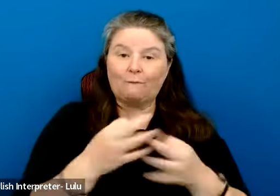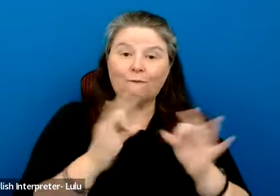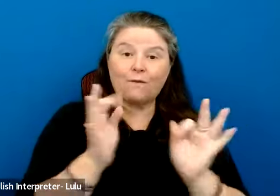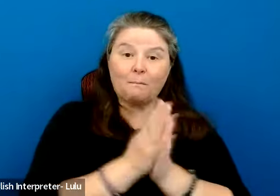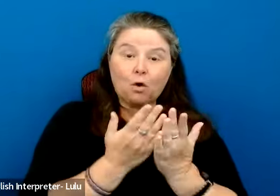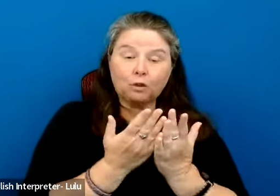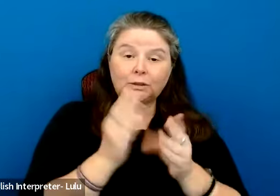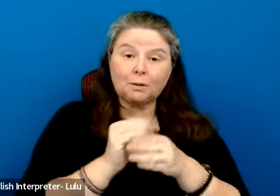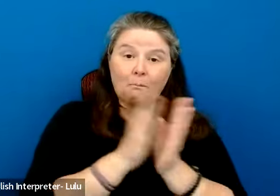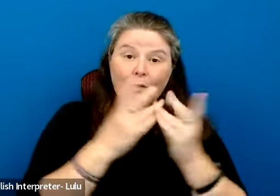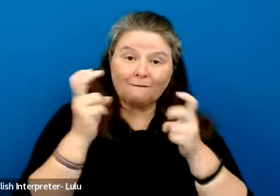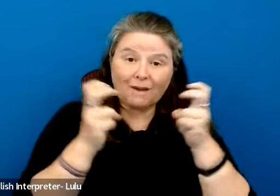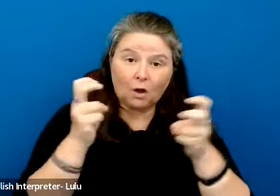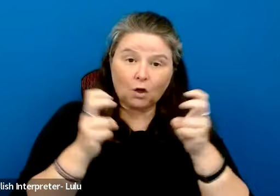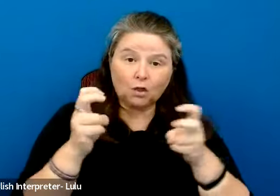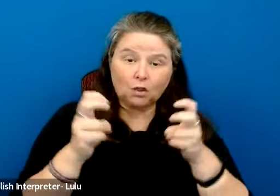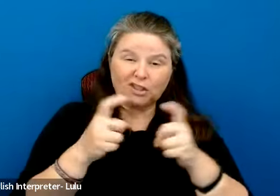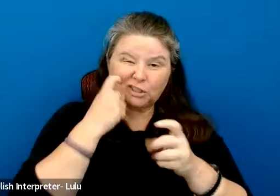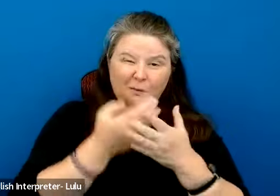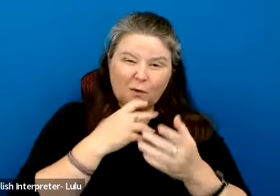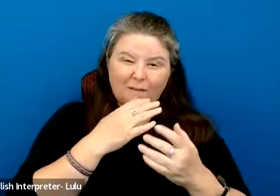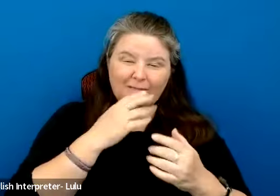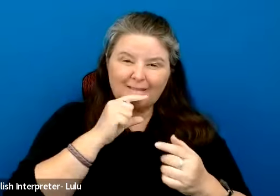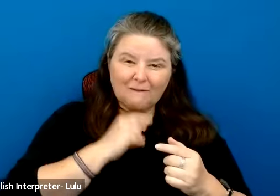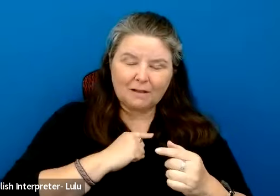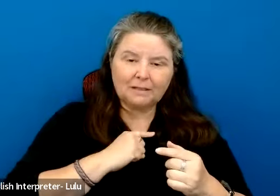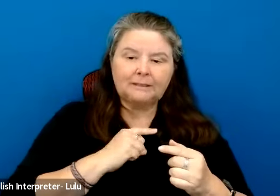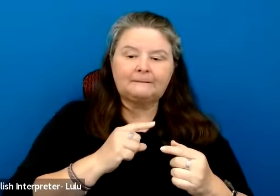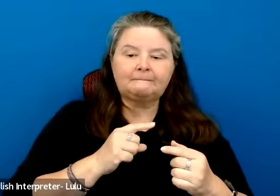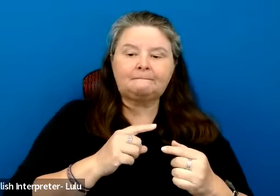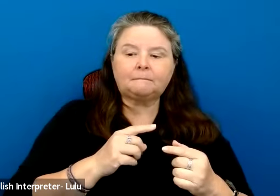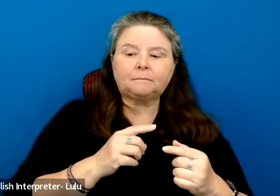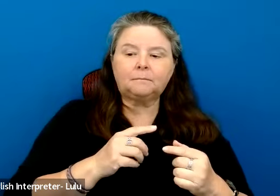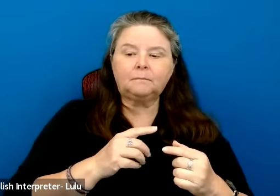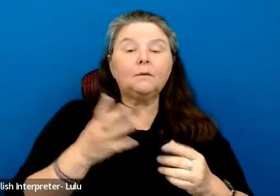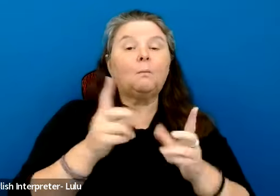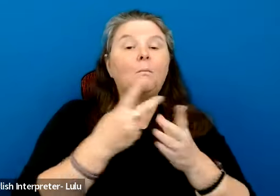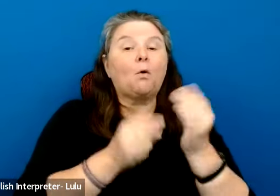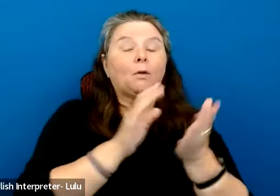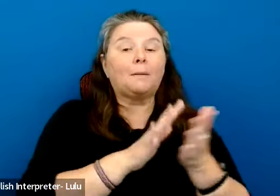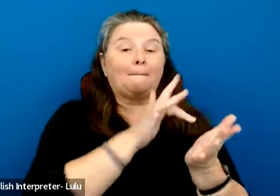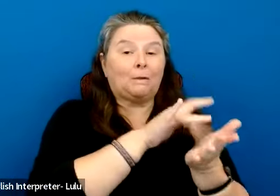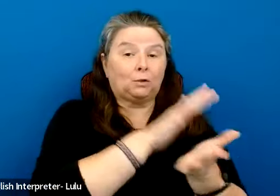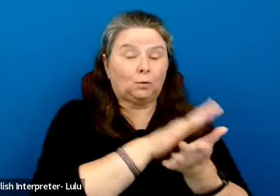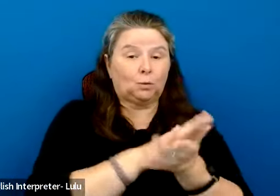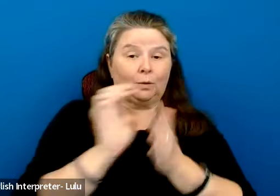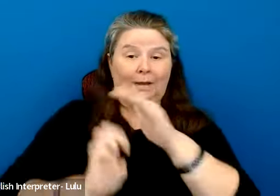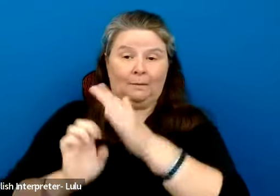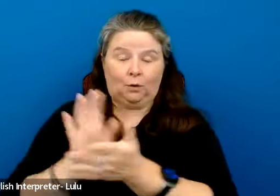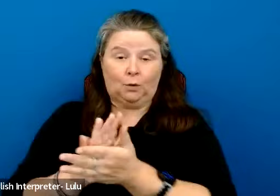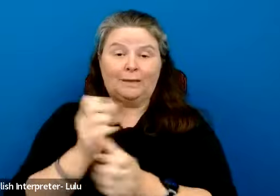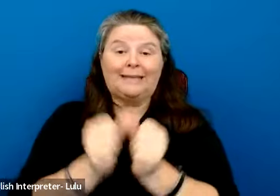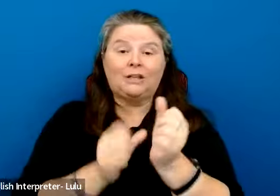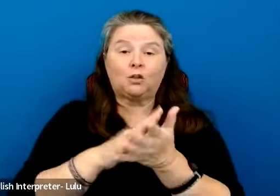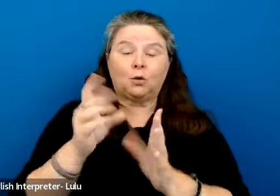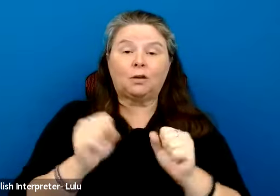at the book fair recently, right before the Thanksgiving holiday. And so both campuses, middle school and elementary school, each student got to pick